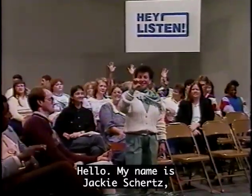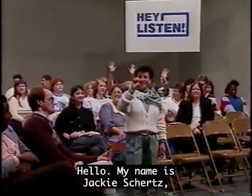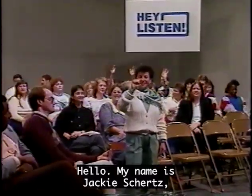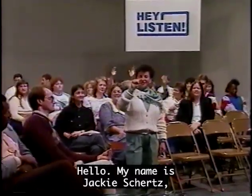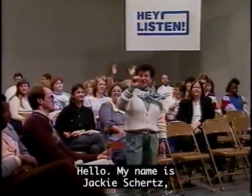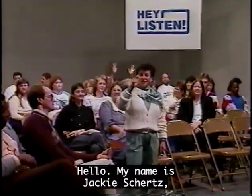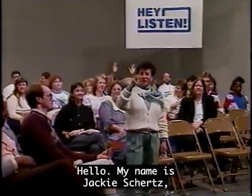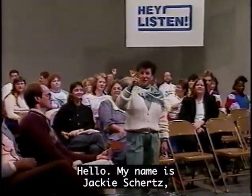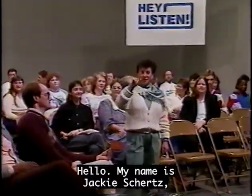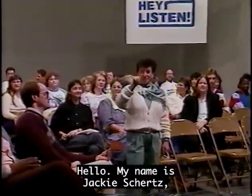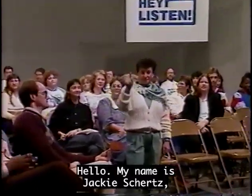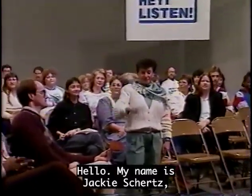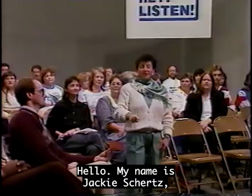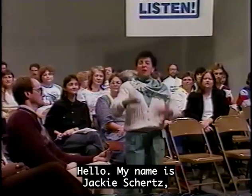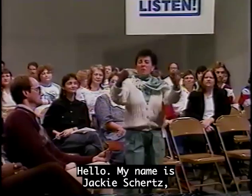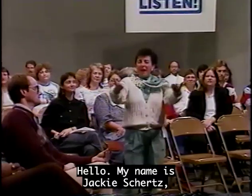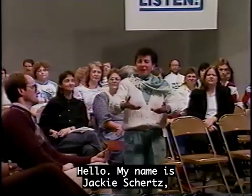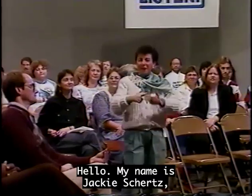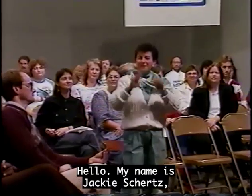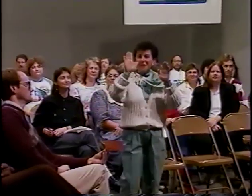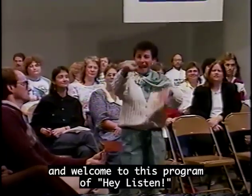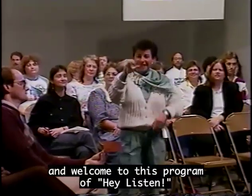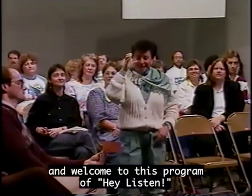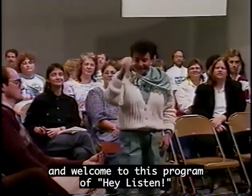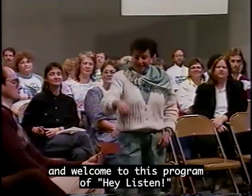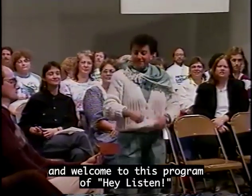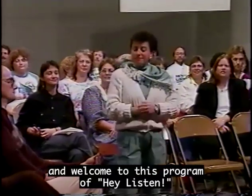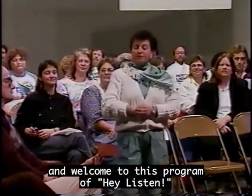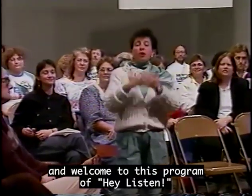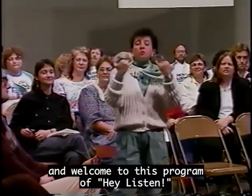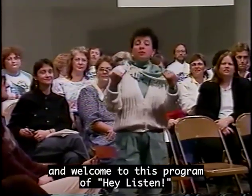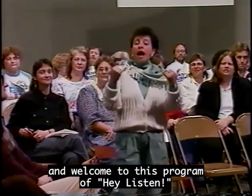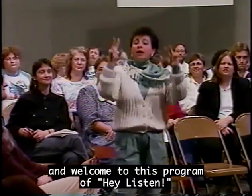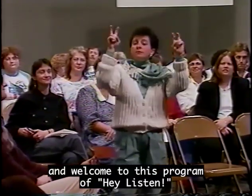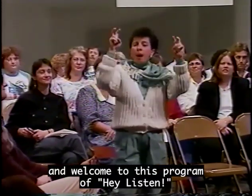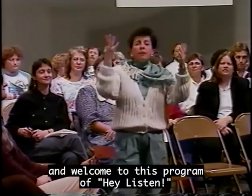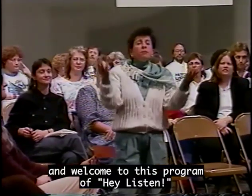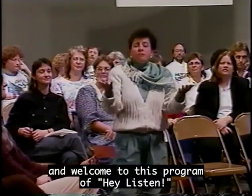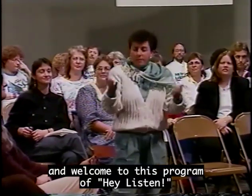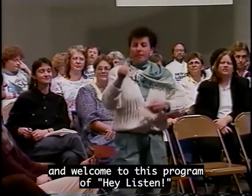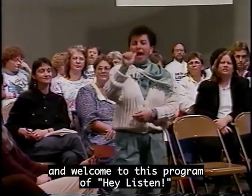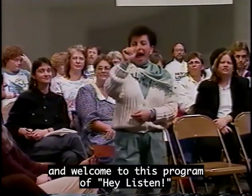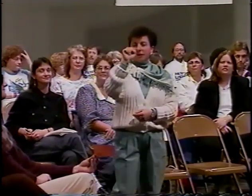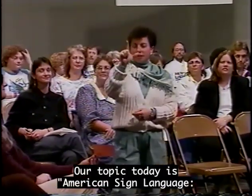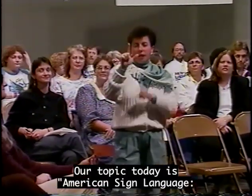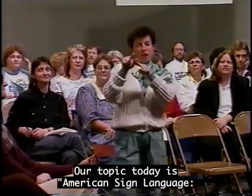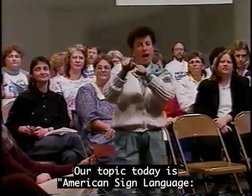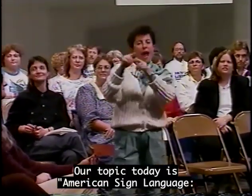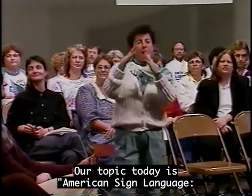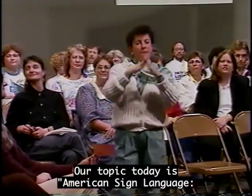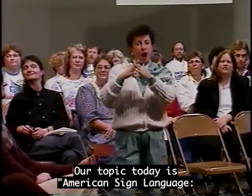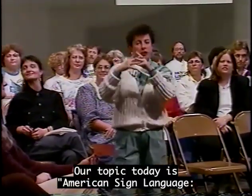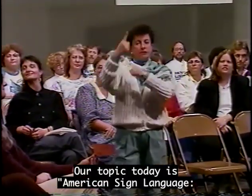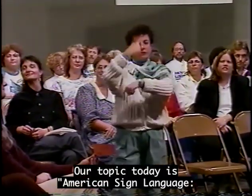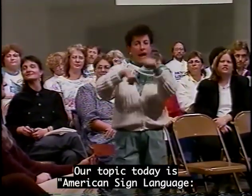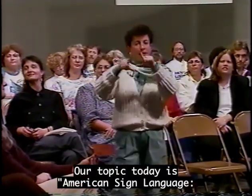Hello, my name is Jackie Schertz, and welcome to this program of Hey Listen. Our topic today